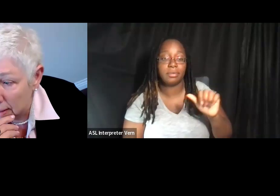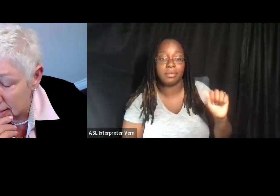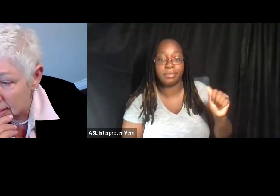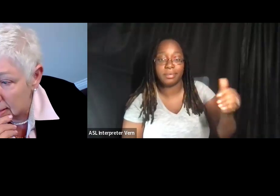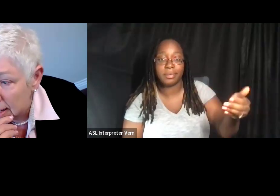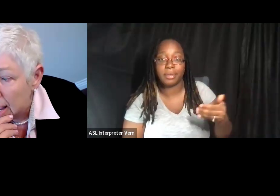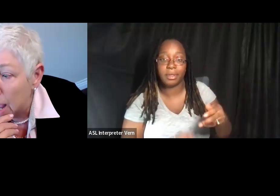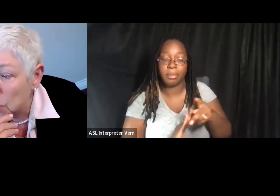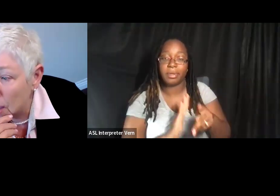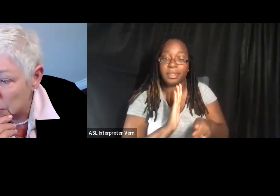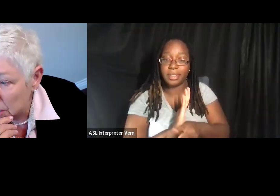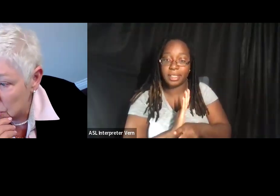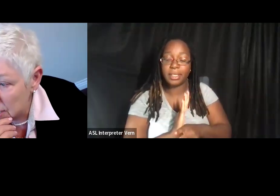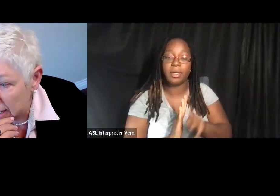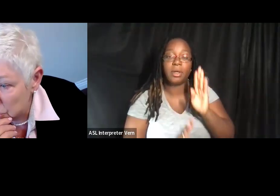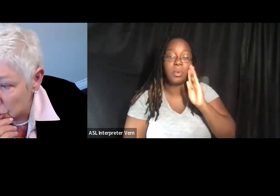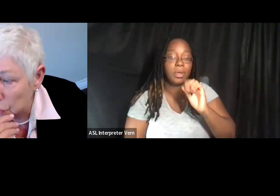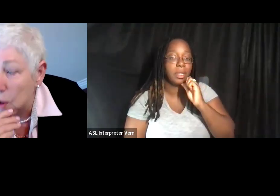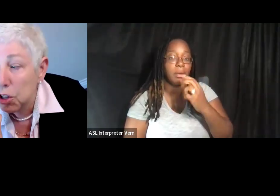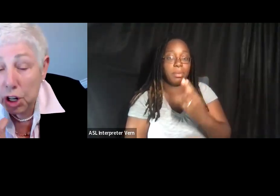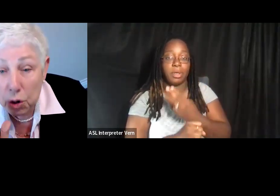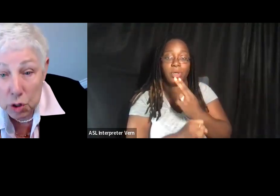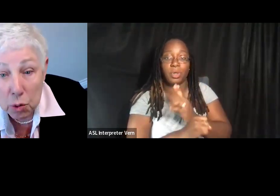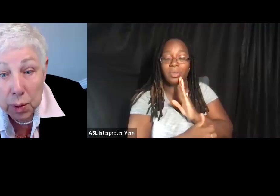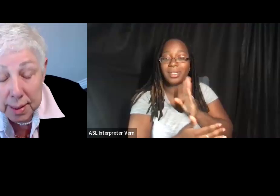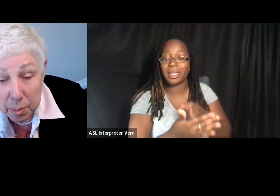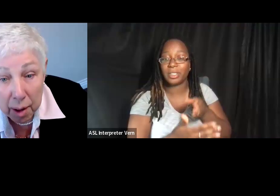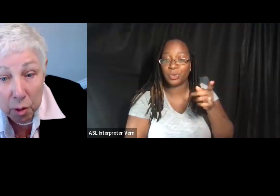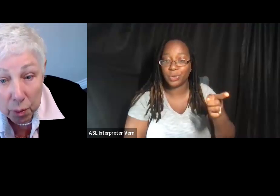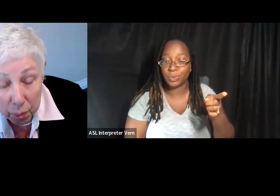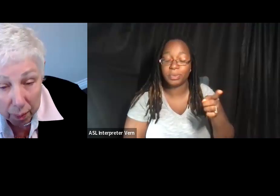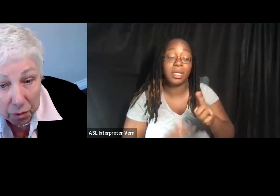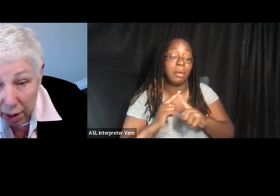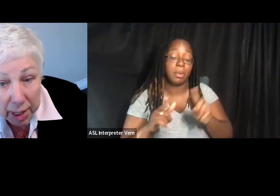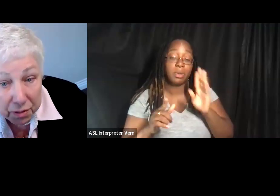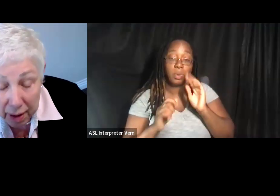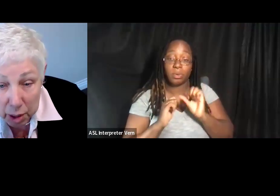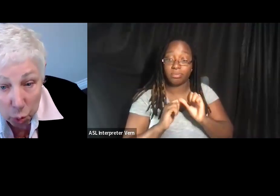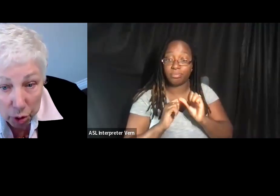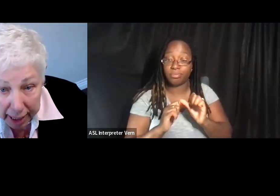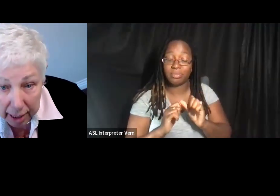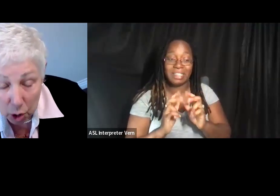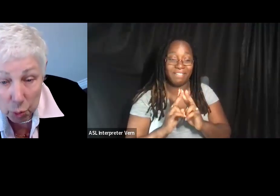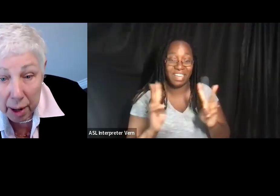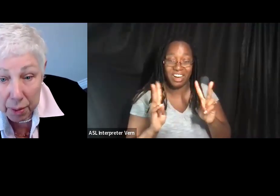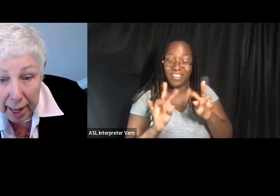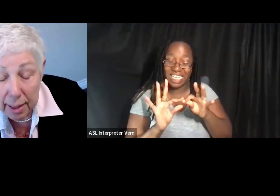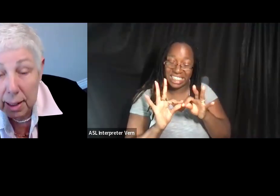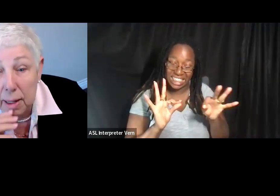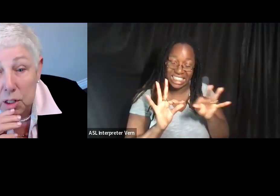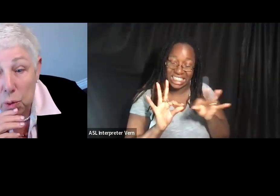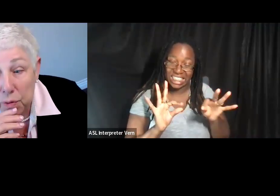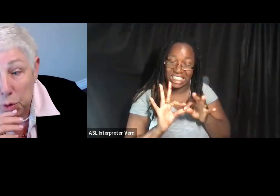hiring policies and will not be used against you. She goes on with some other very fine wording around